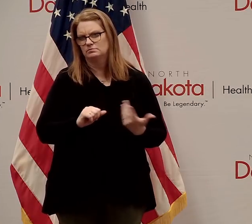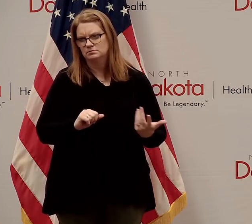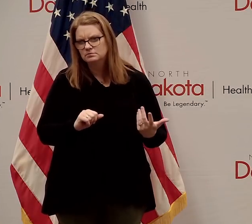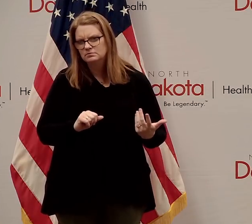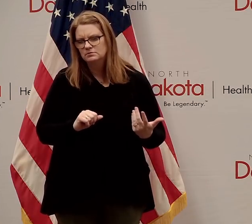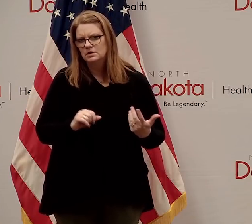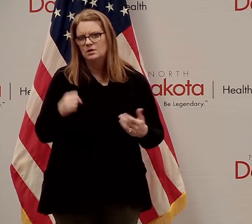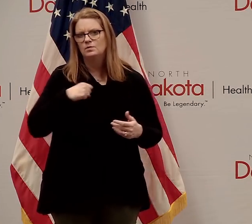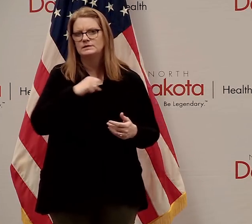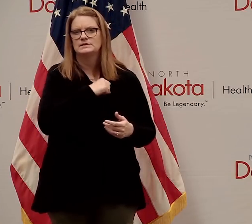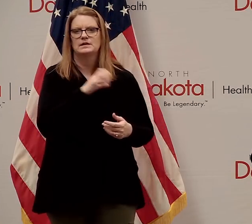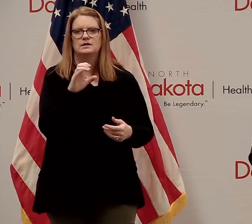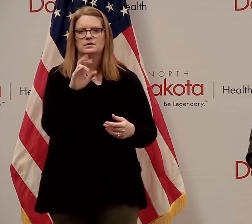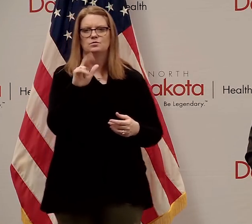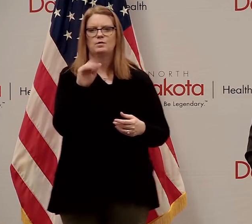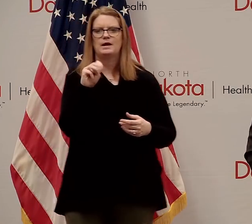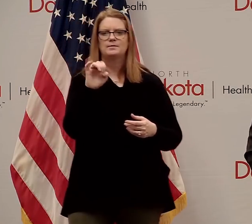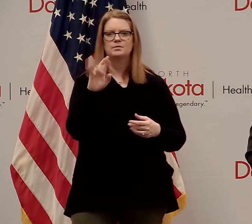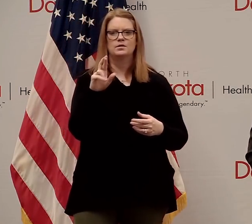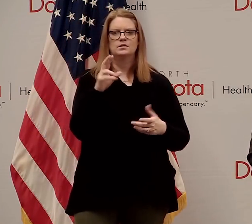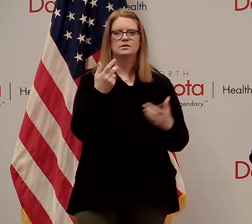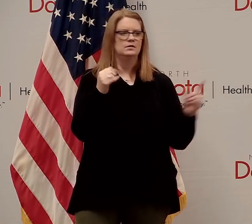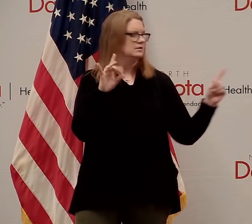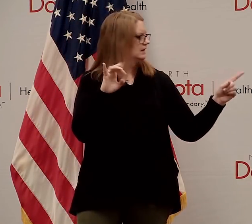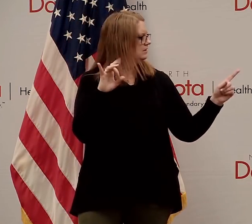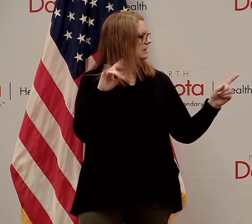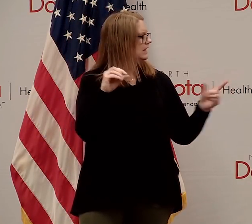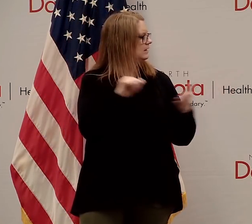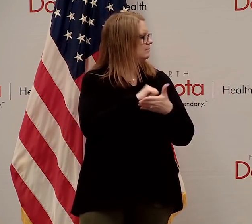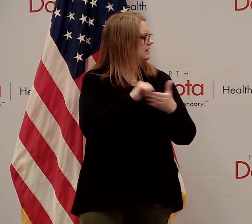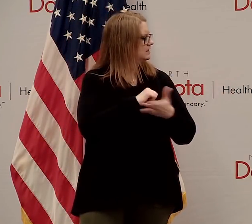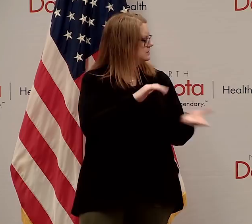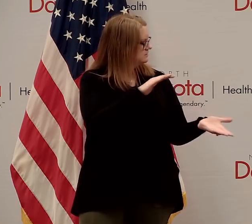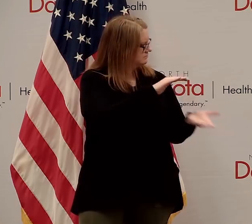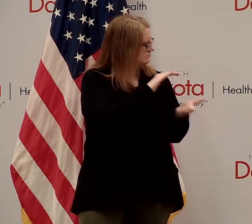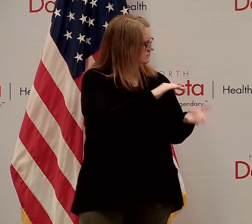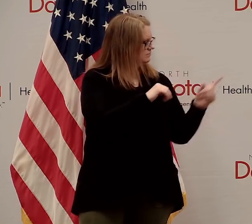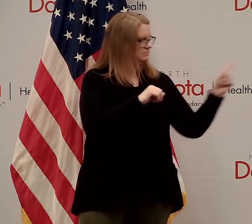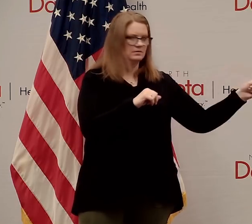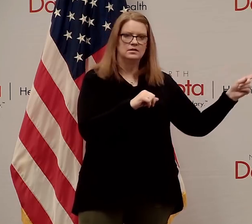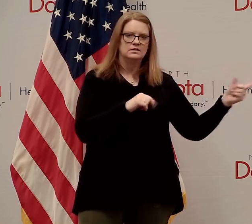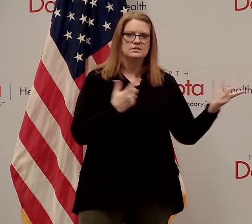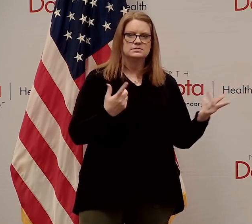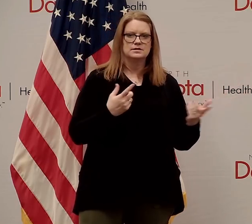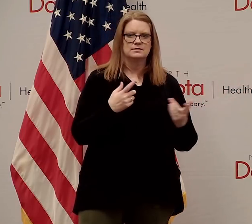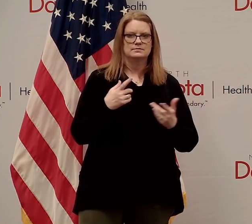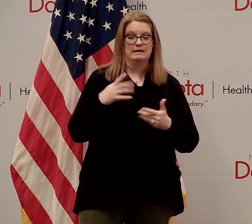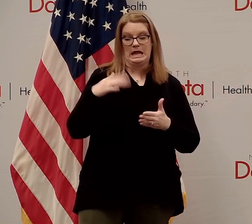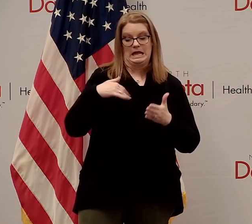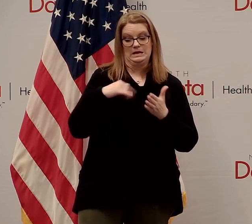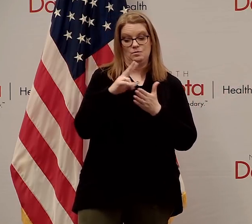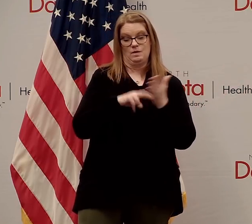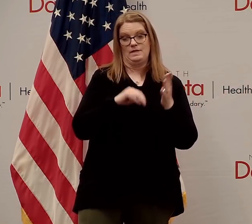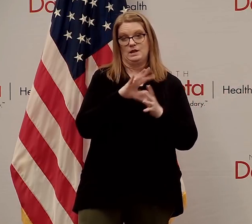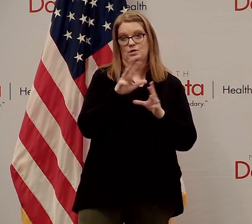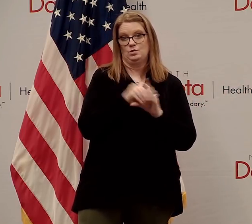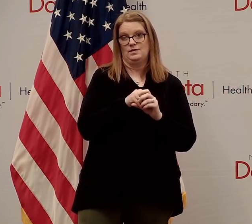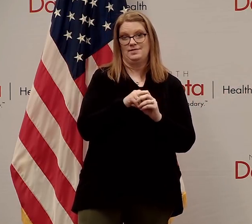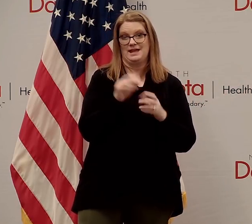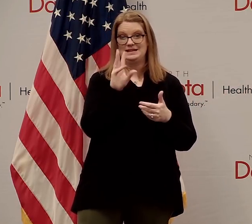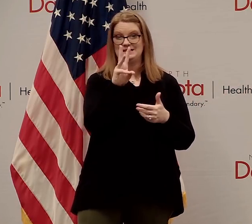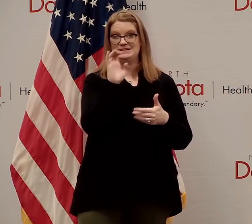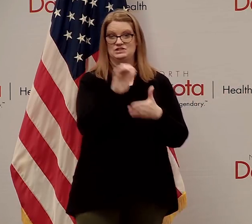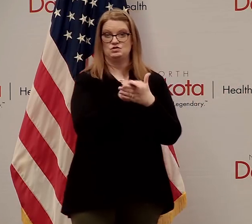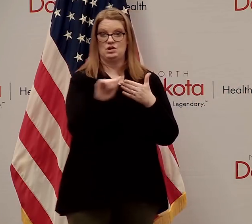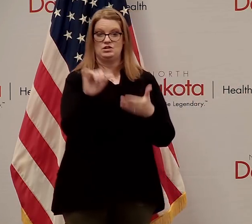Senator Kramer was here, he had the 880 pages over here. So that was not a line that I read as part of that said that